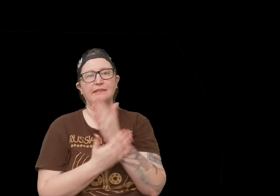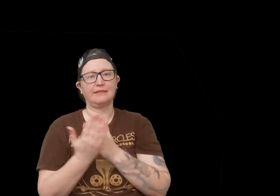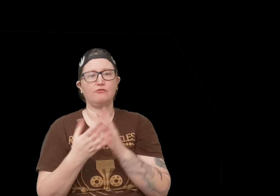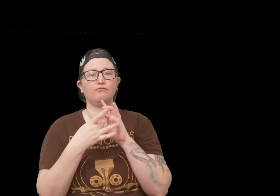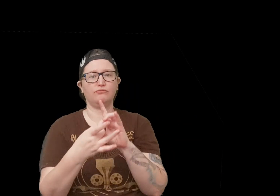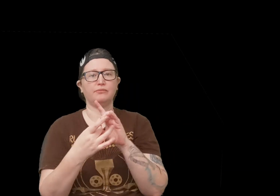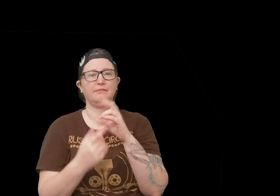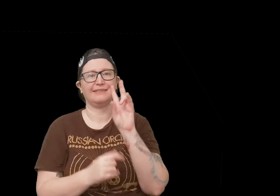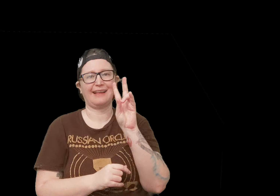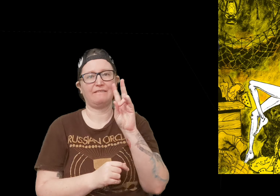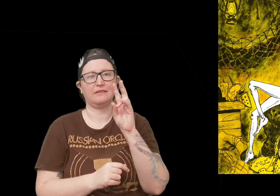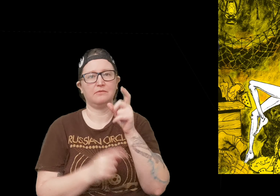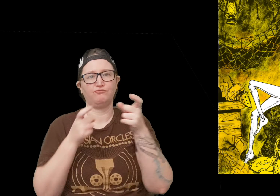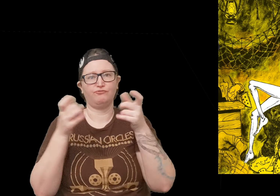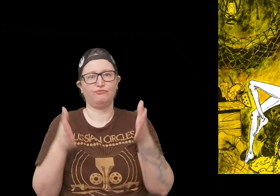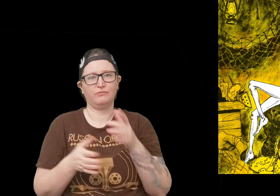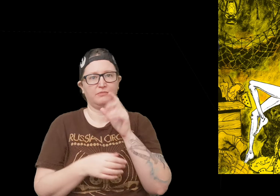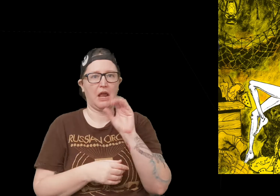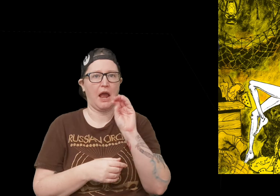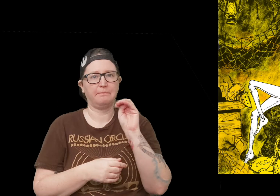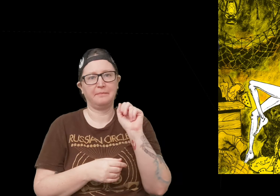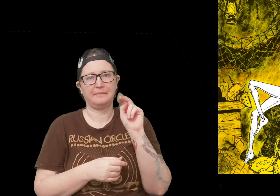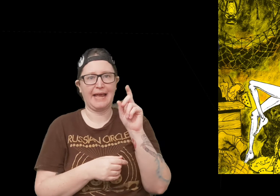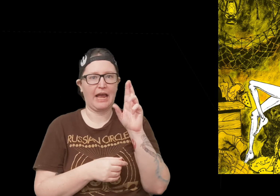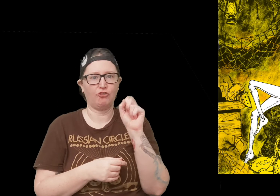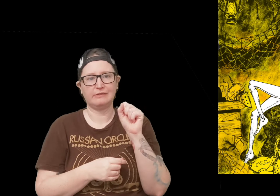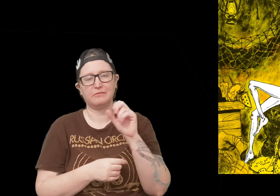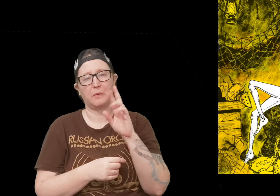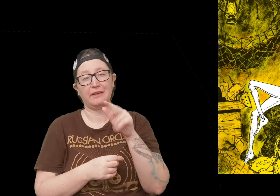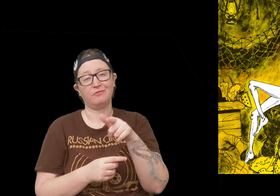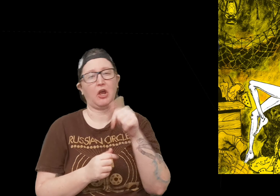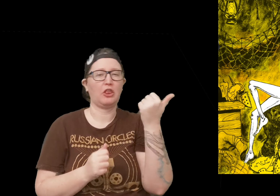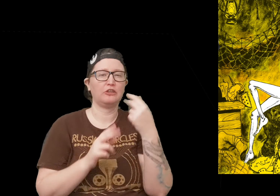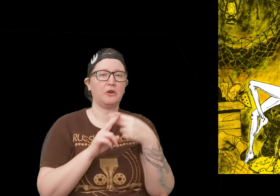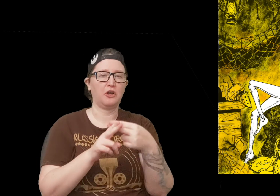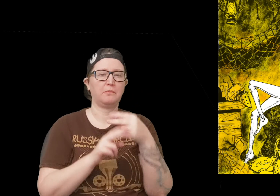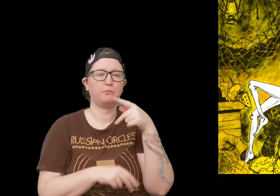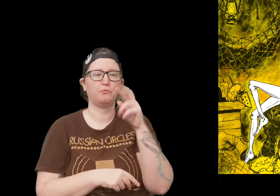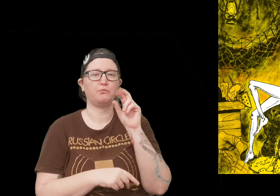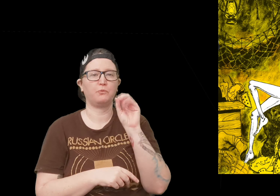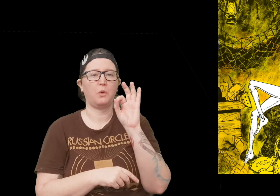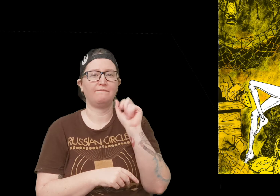So, of course, there are some sections related to the seven commanders, or another thing they're called